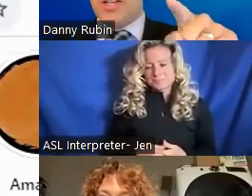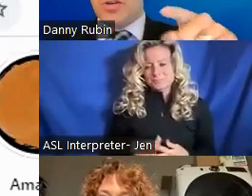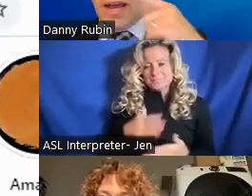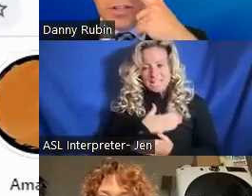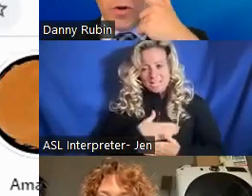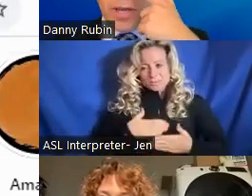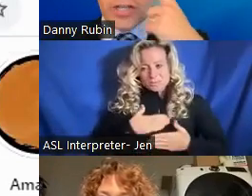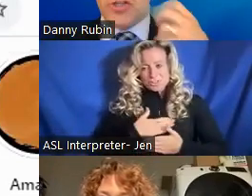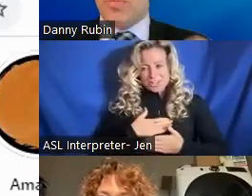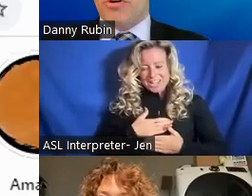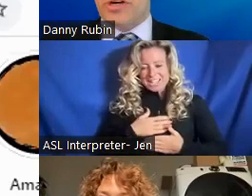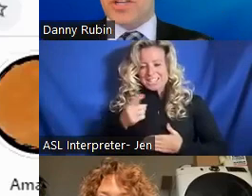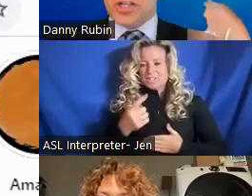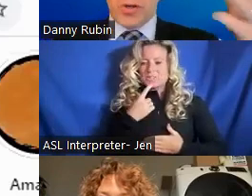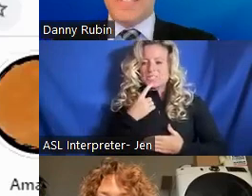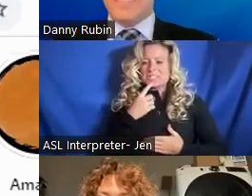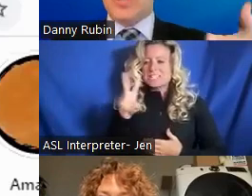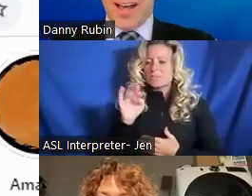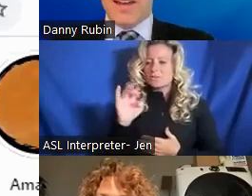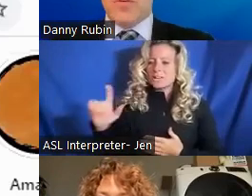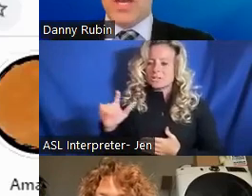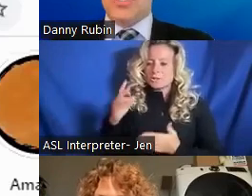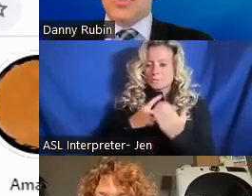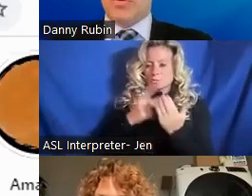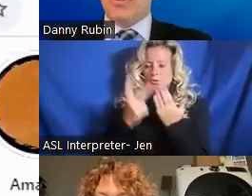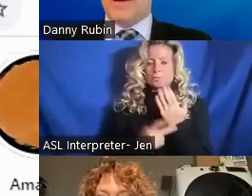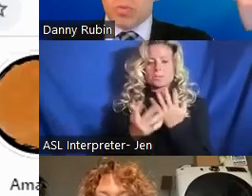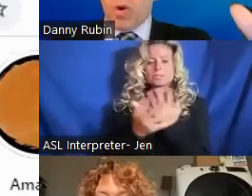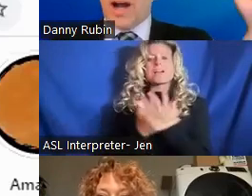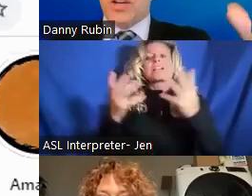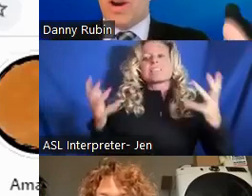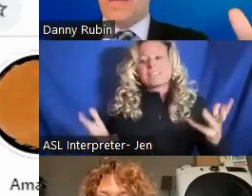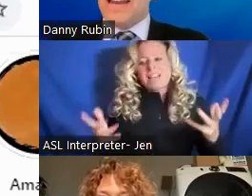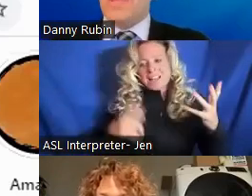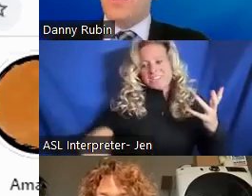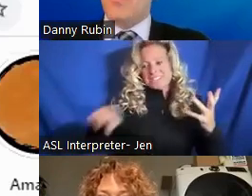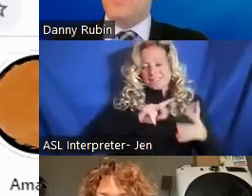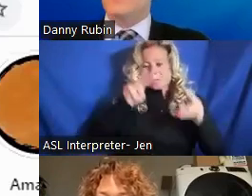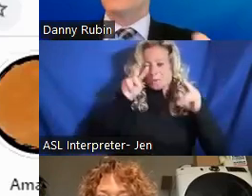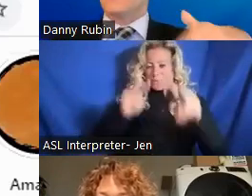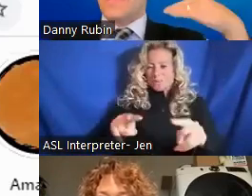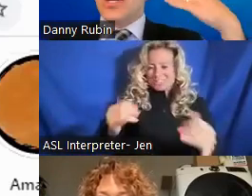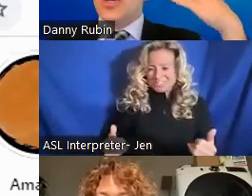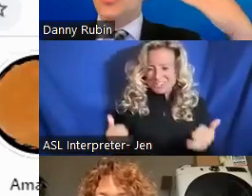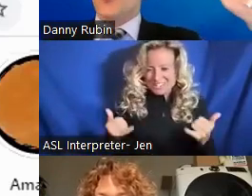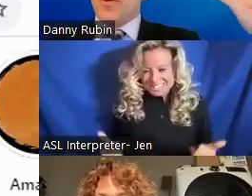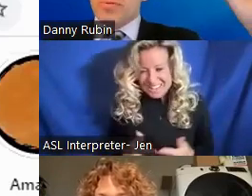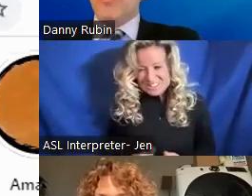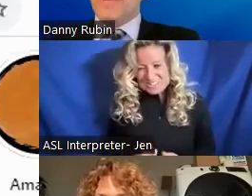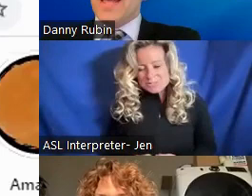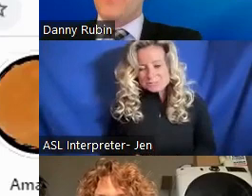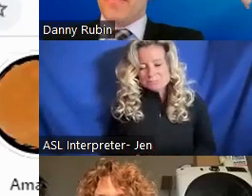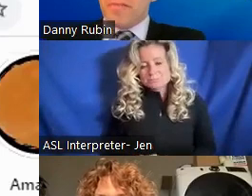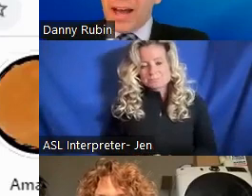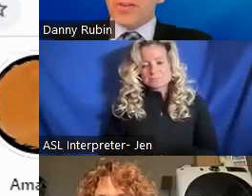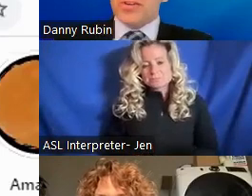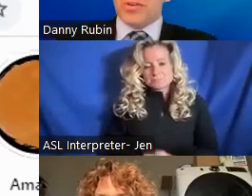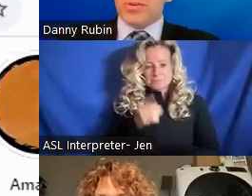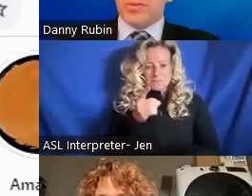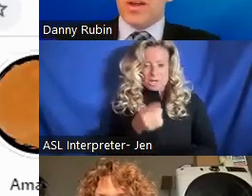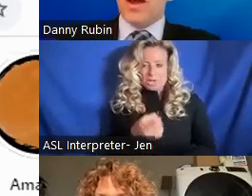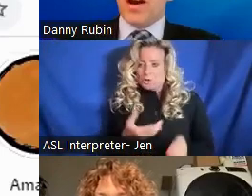the shout out you gave to vocational programs, because you can see there's a lot of vocational programs watching right now, and you are proving out